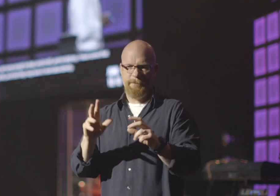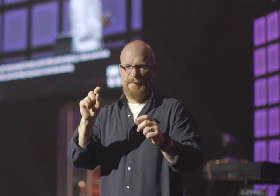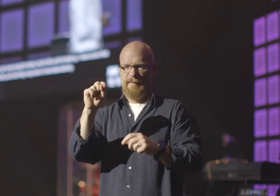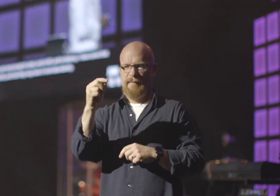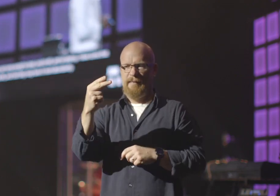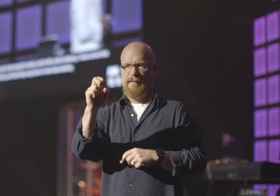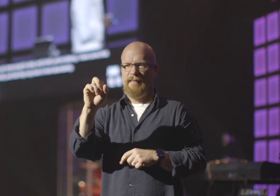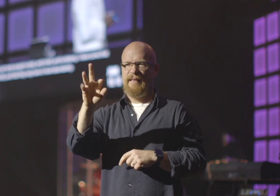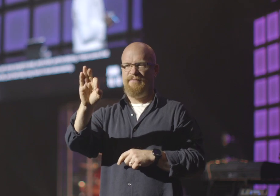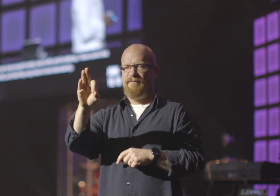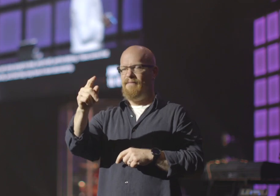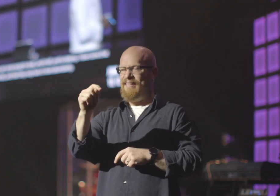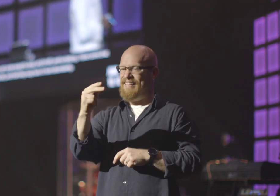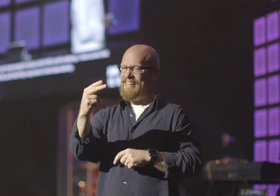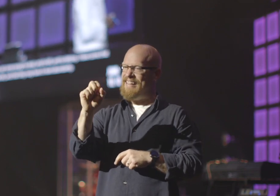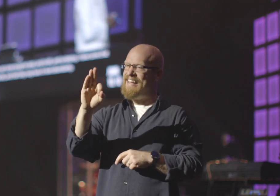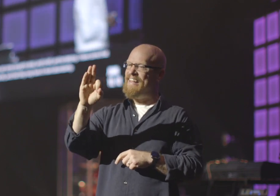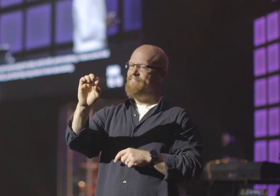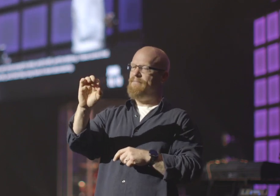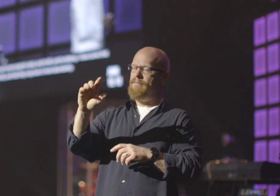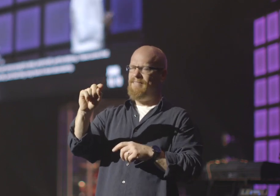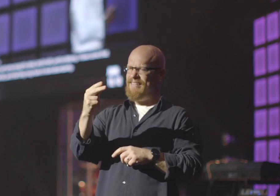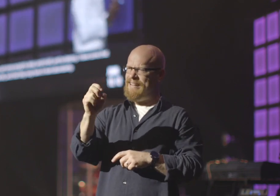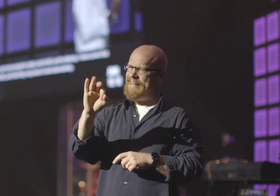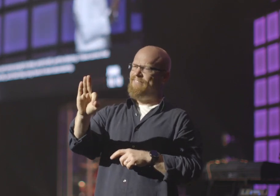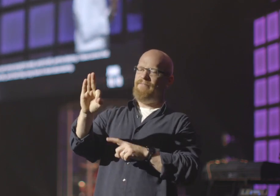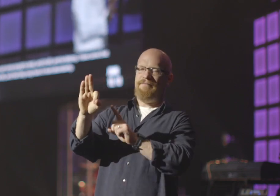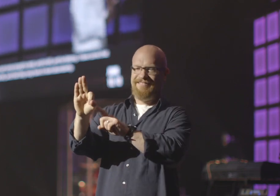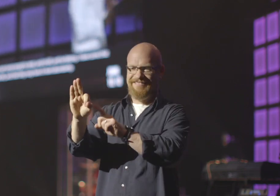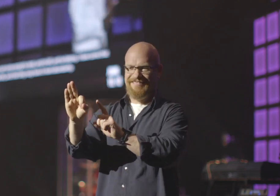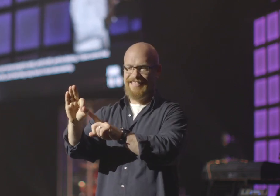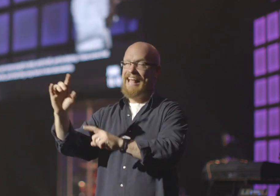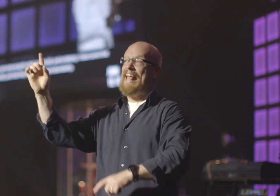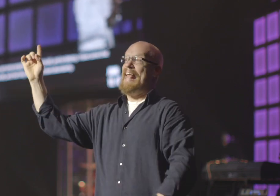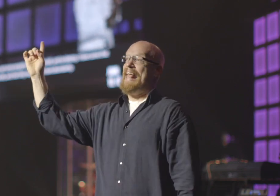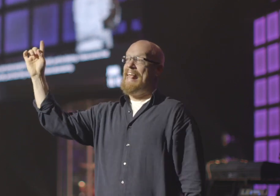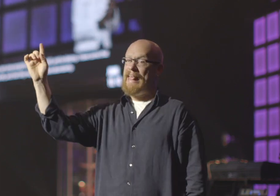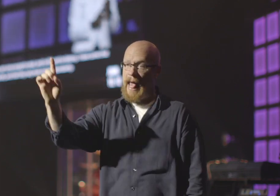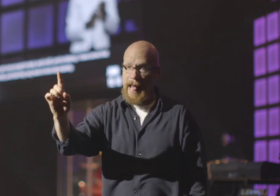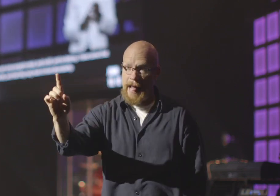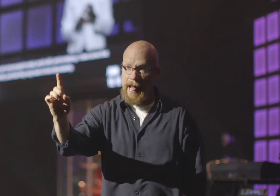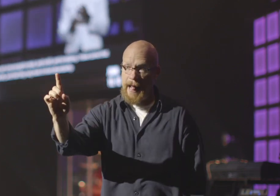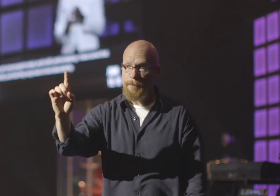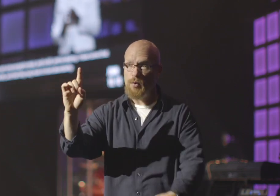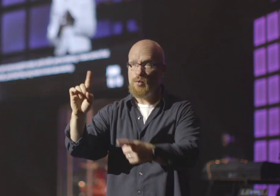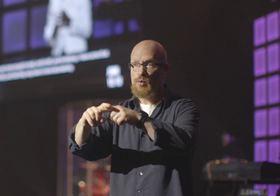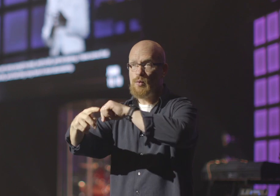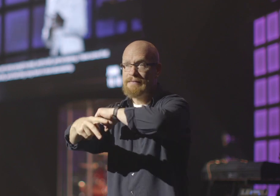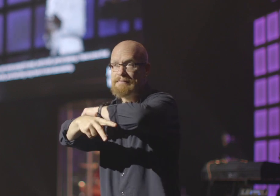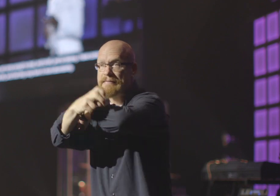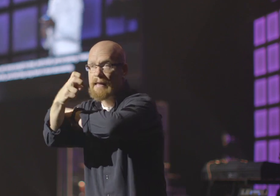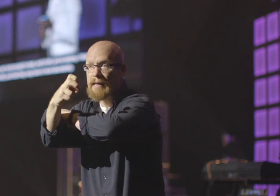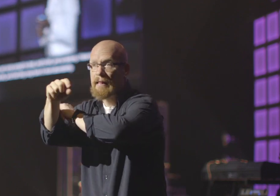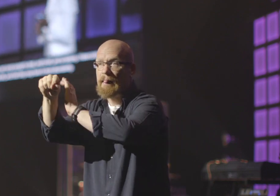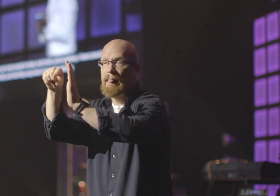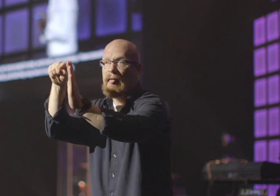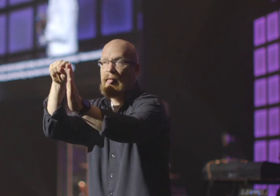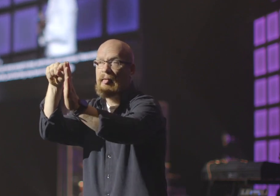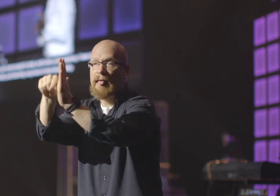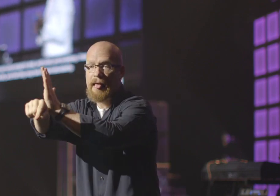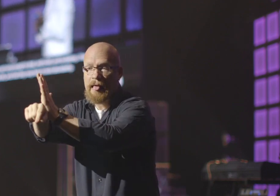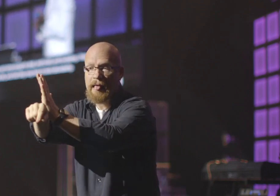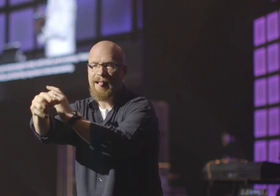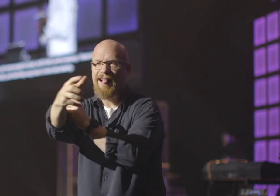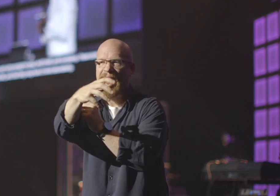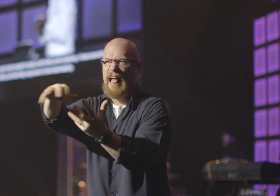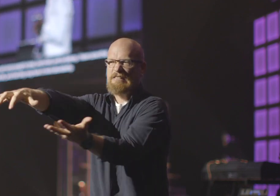simple. He said, the thief cometh not but for to steal, to kill, and